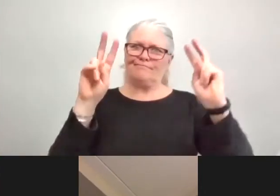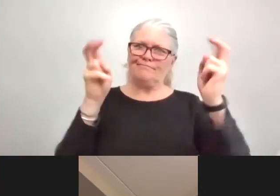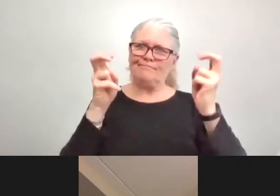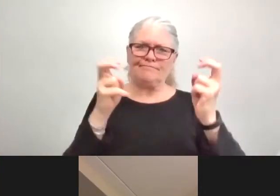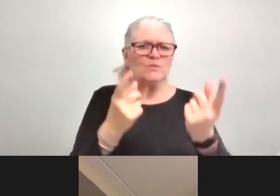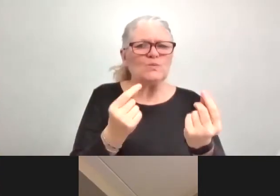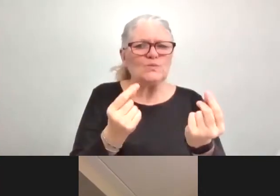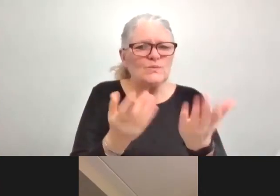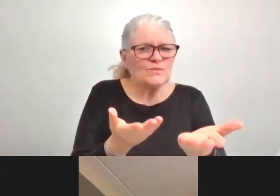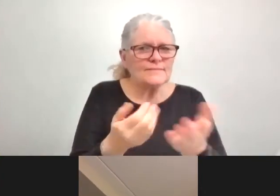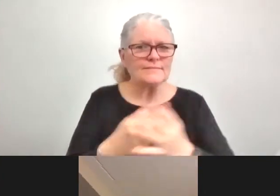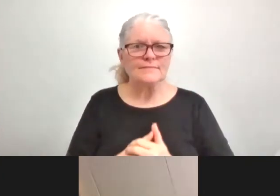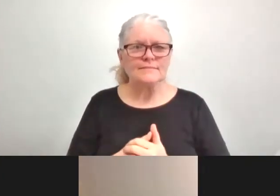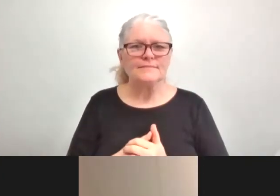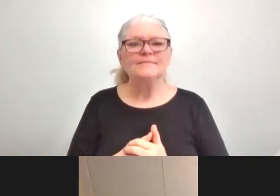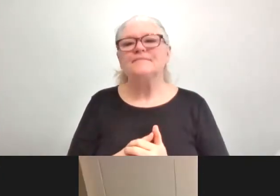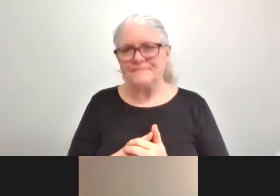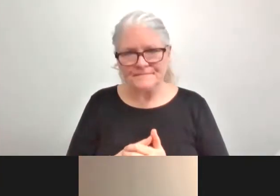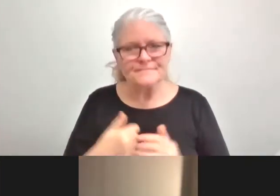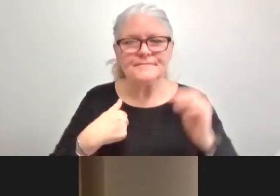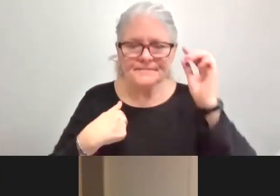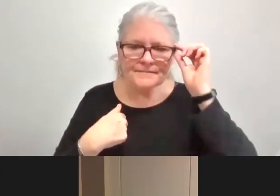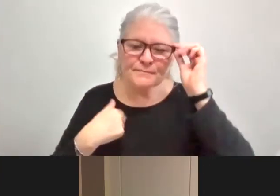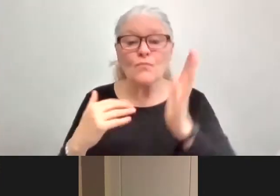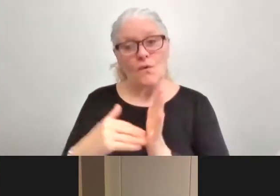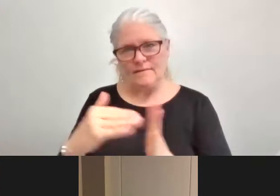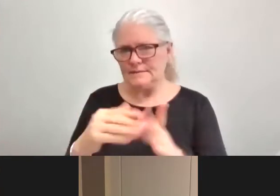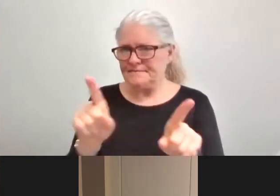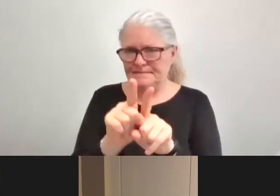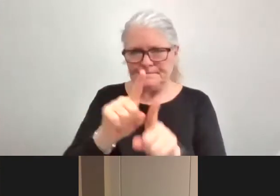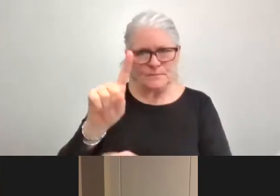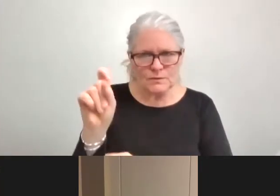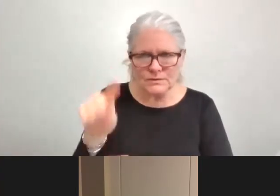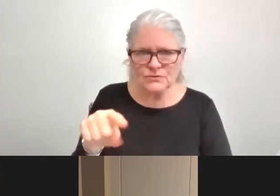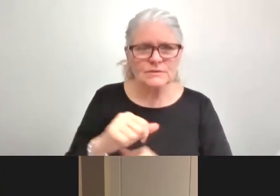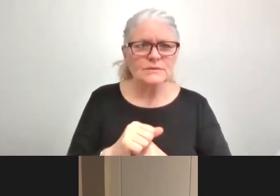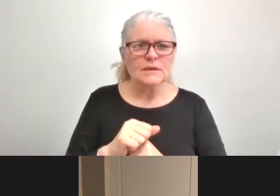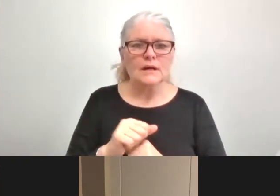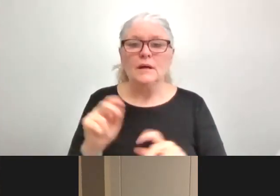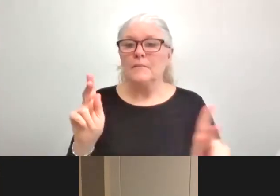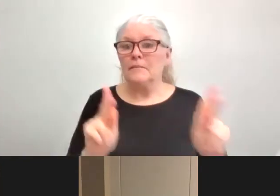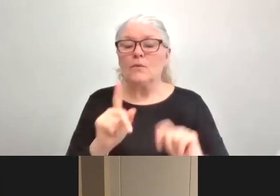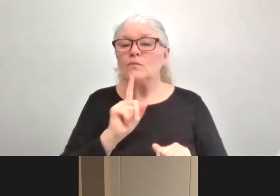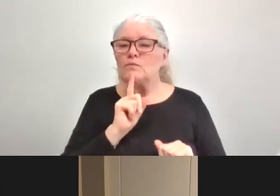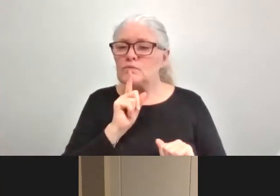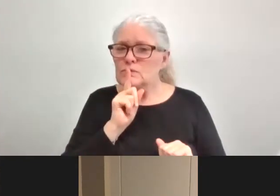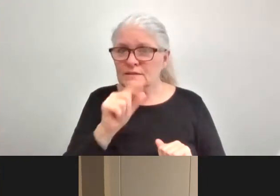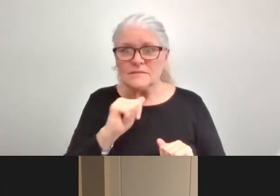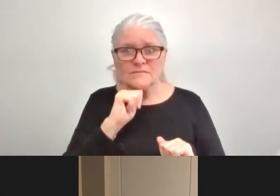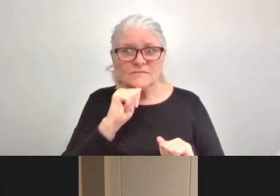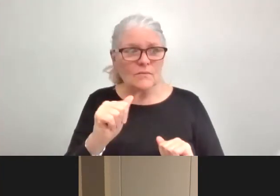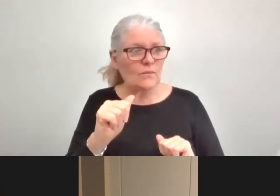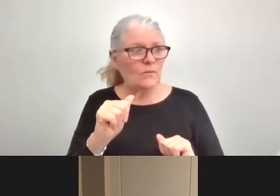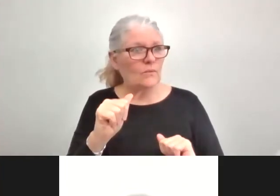So I always get a question either similar to that, or people really do not see disabled people in any